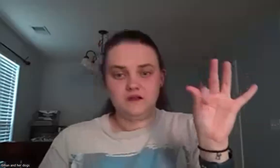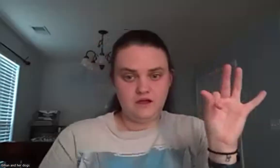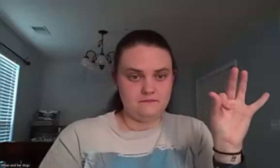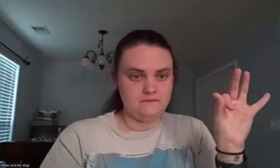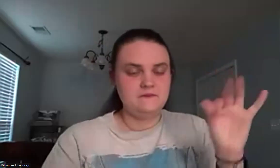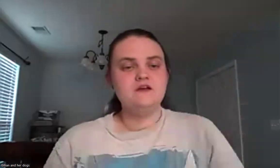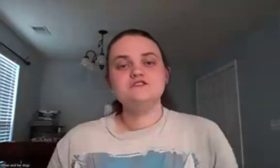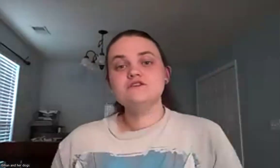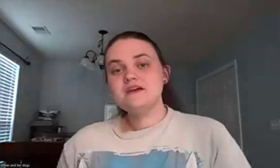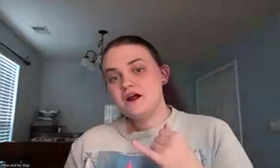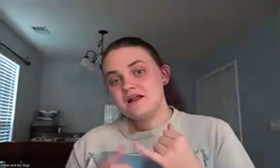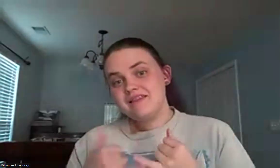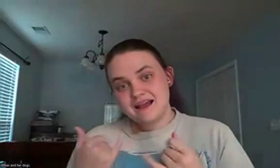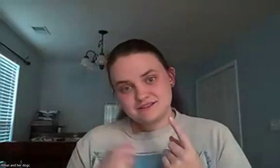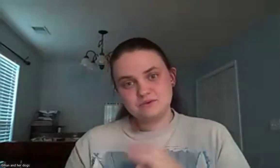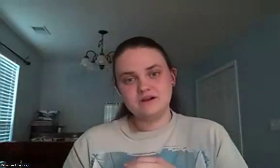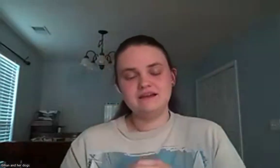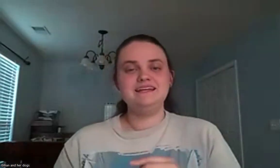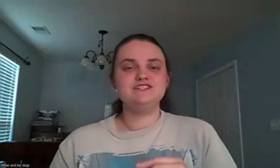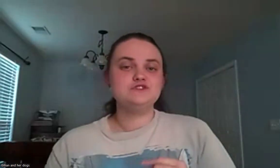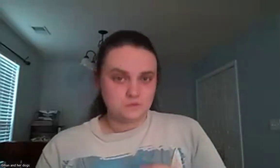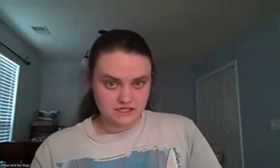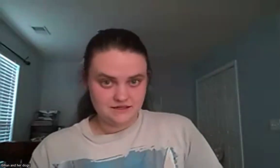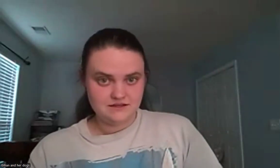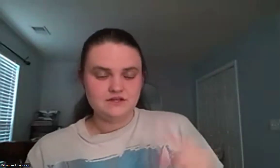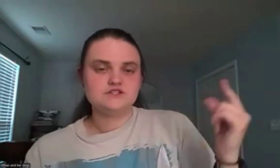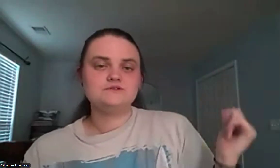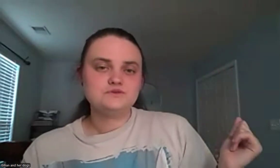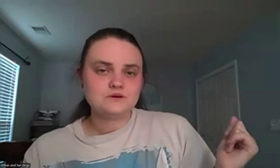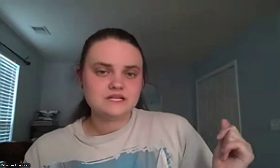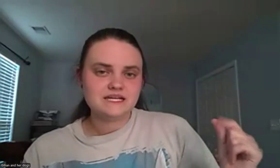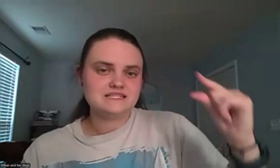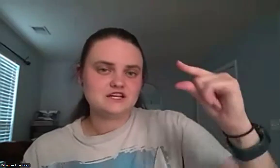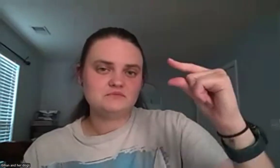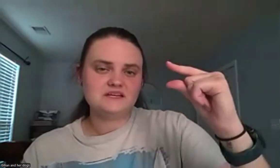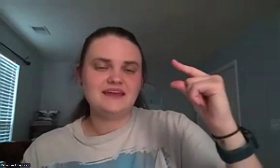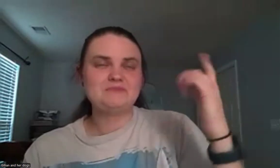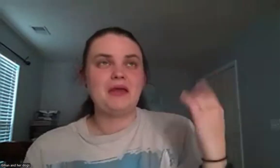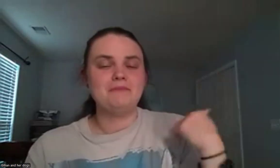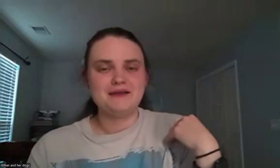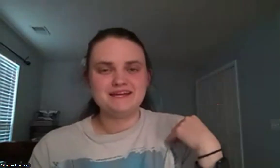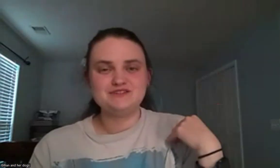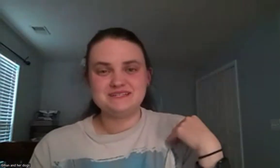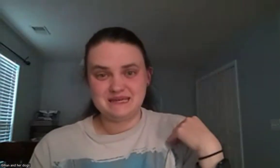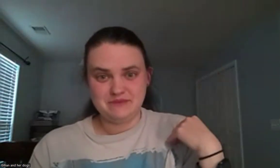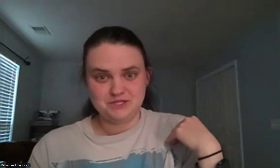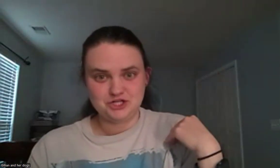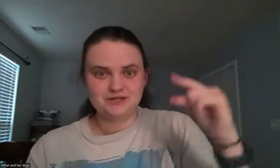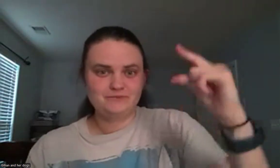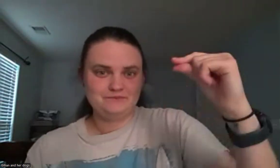Okay. So then our last one is 20. So 20 is going to be, my mind is always thinking baby shark.